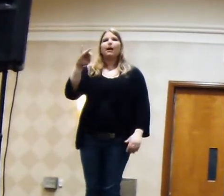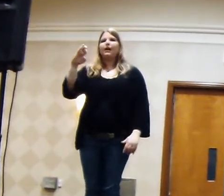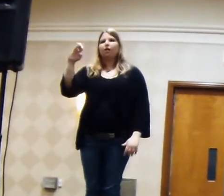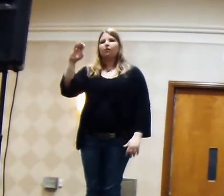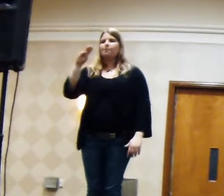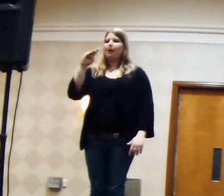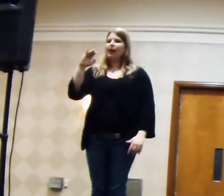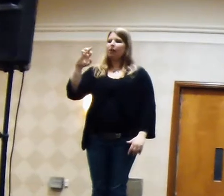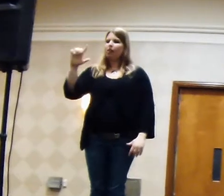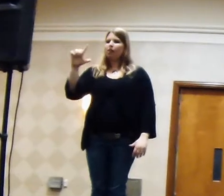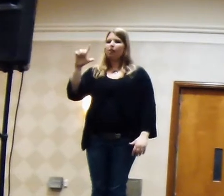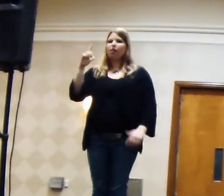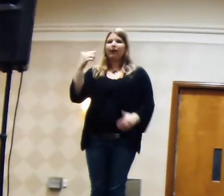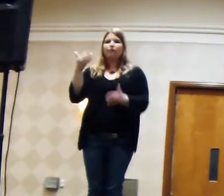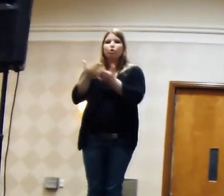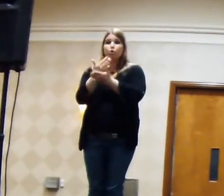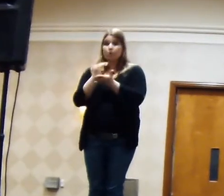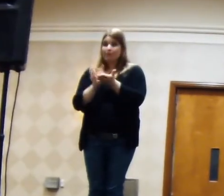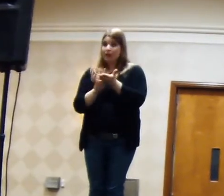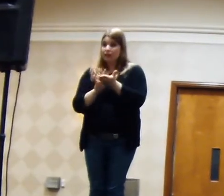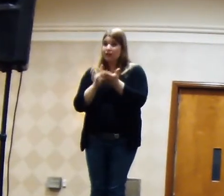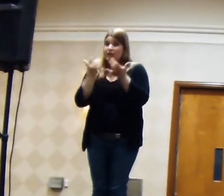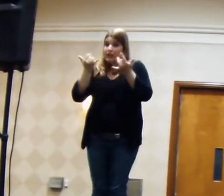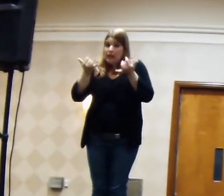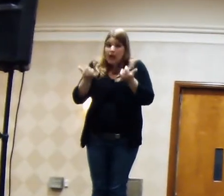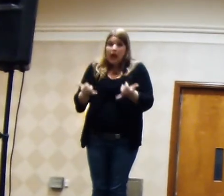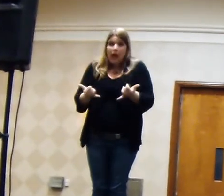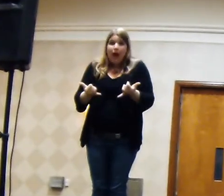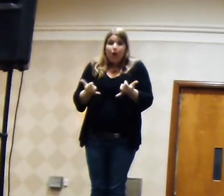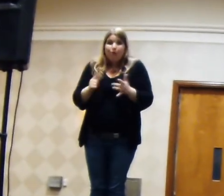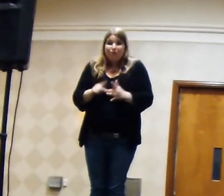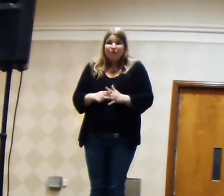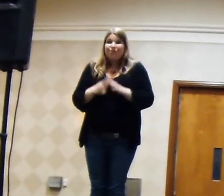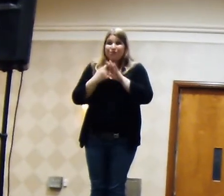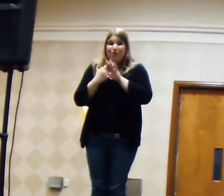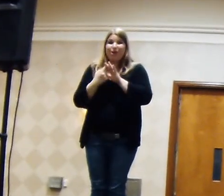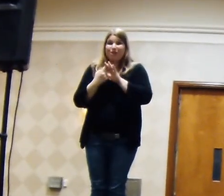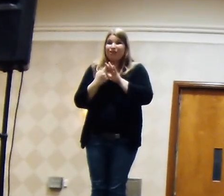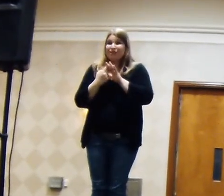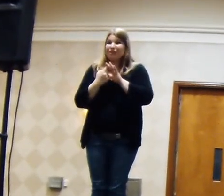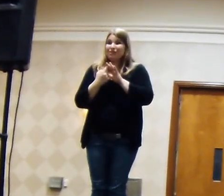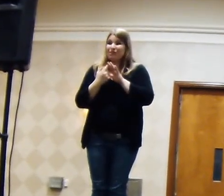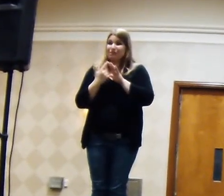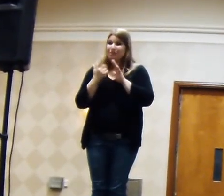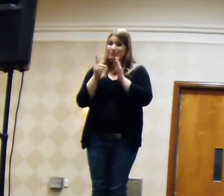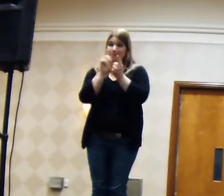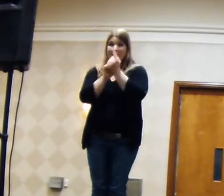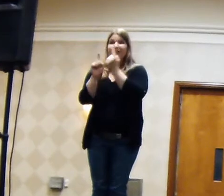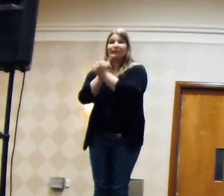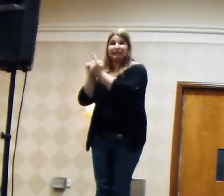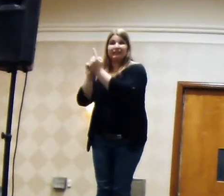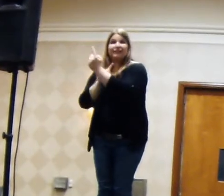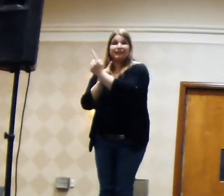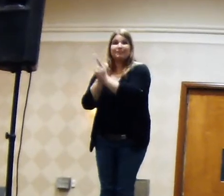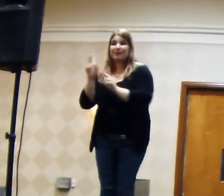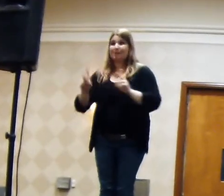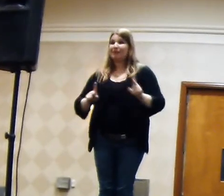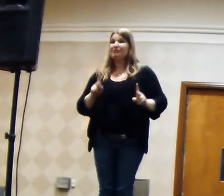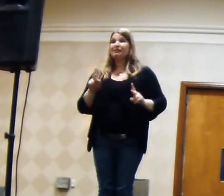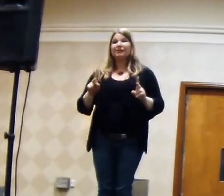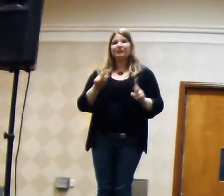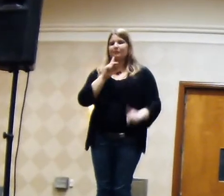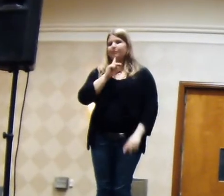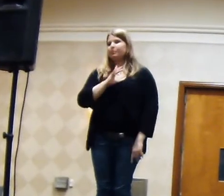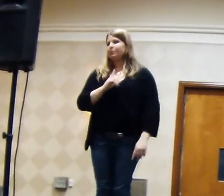I think he got some new medication so he can come out and not be super uncomfortable. So it's been really